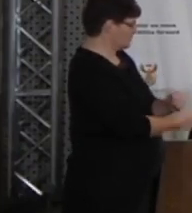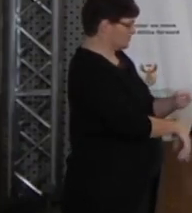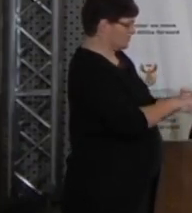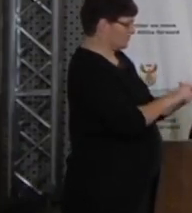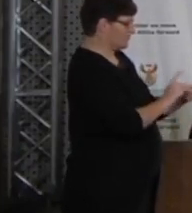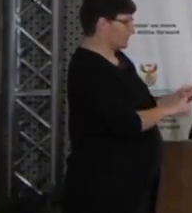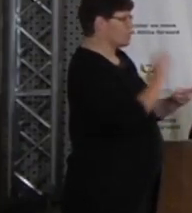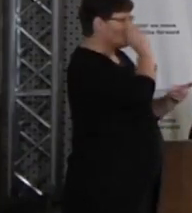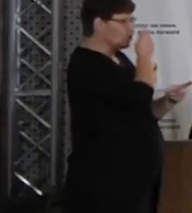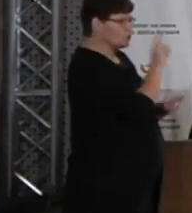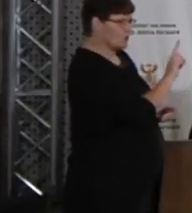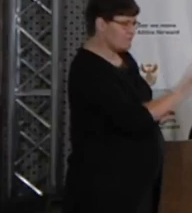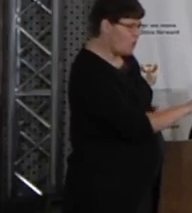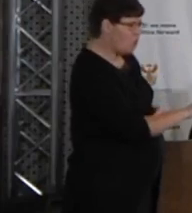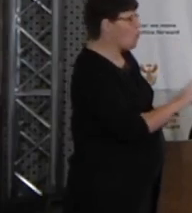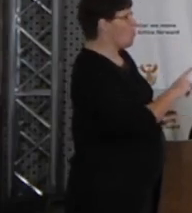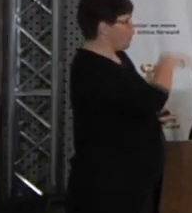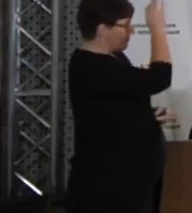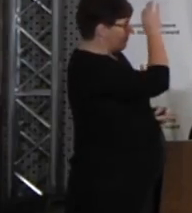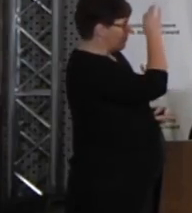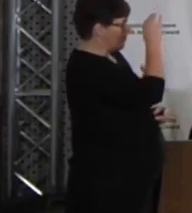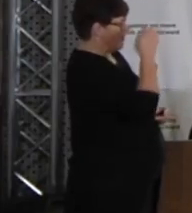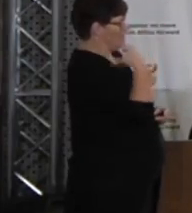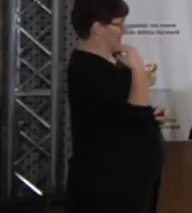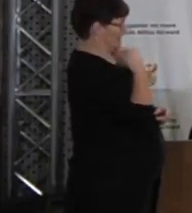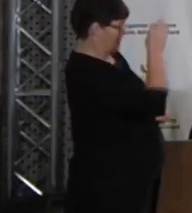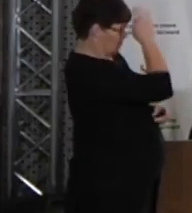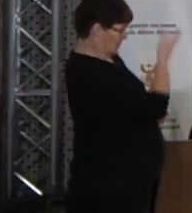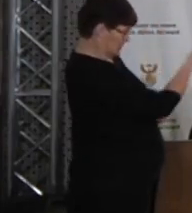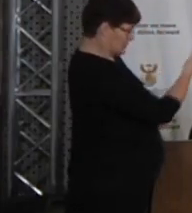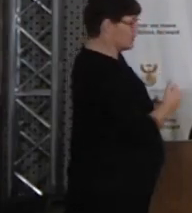News 24, directed to the Minister of Police. And the question is,